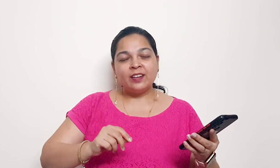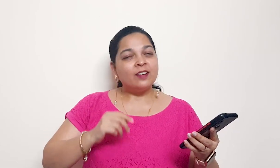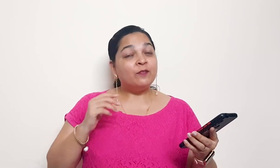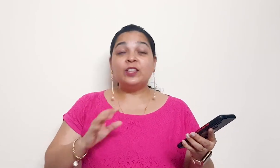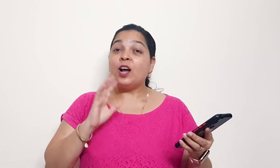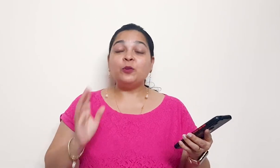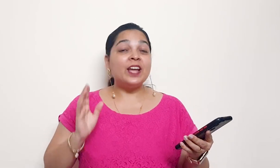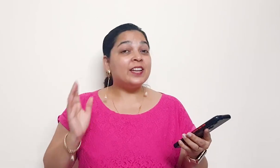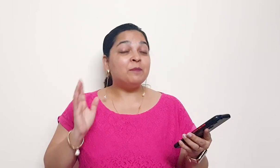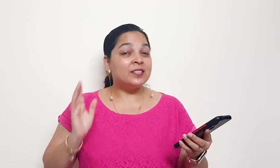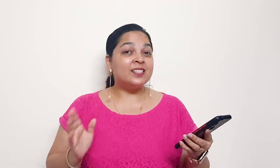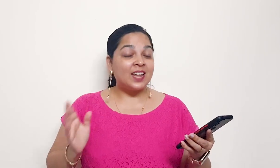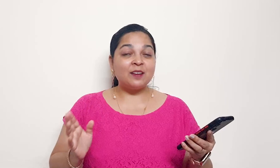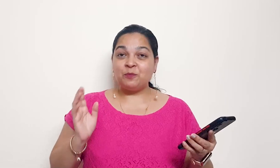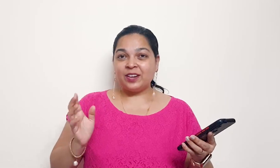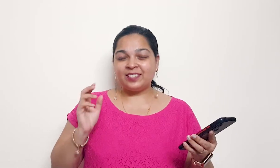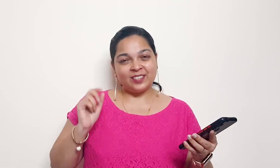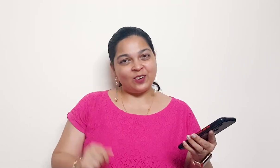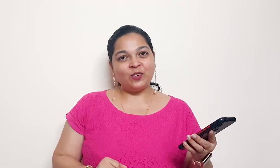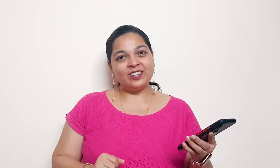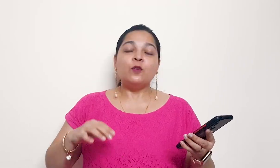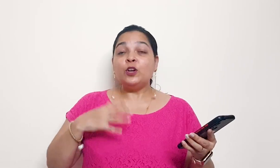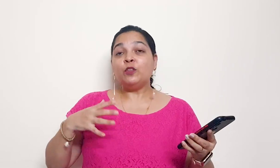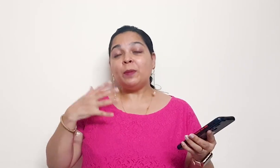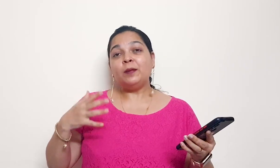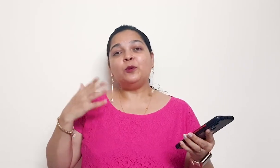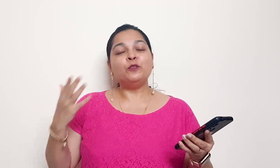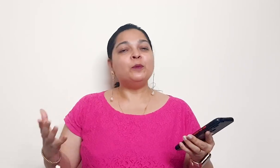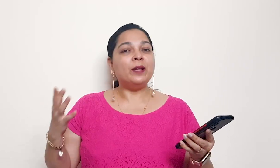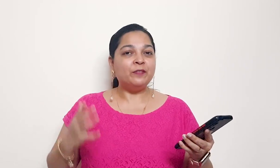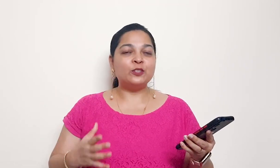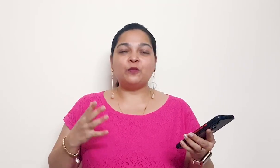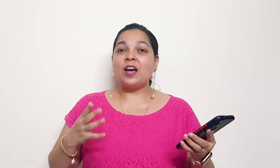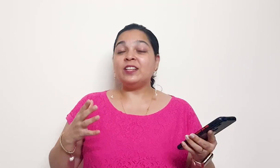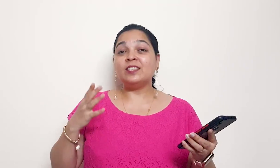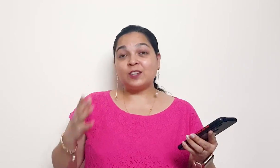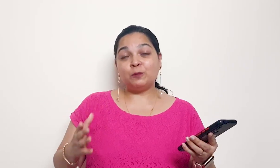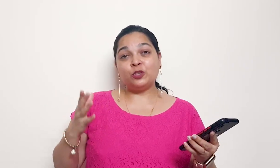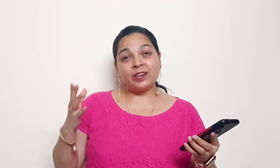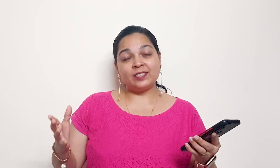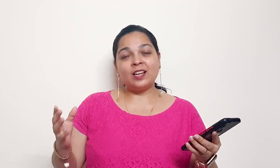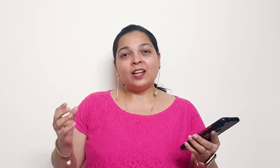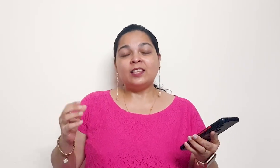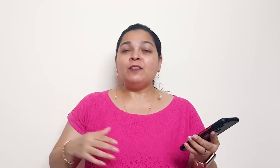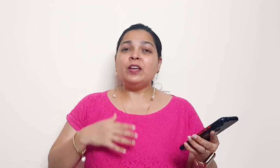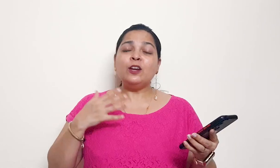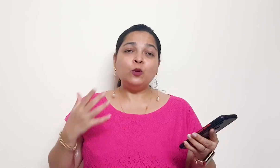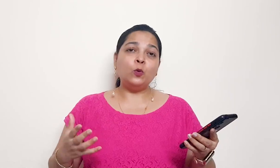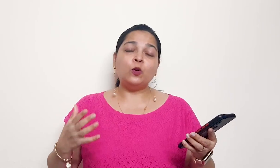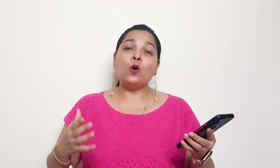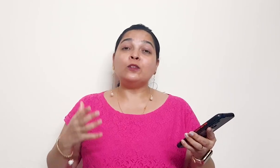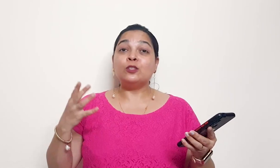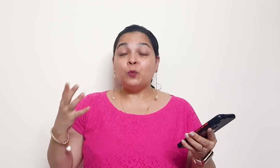join without any mistake. Praise the Lord. One of the many beautiful benefits of having the scripture is that we